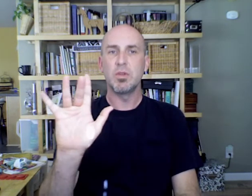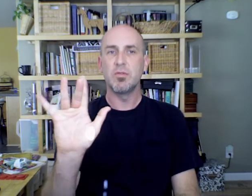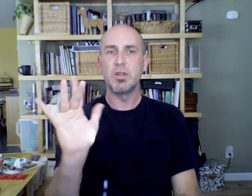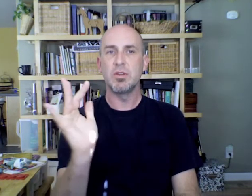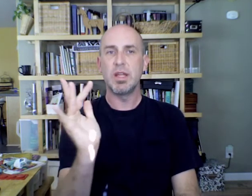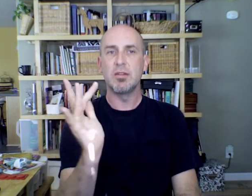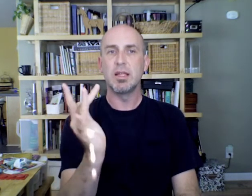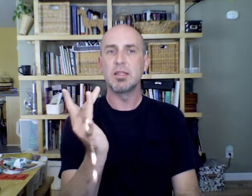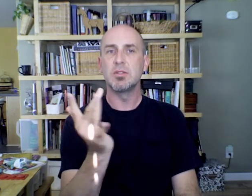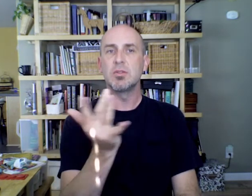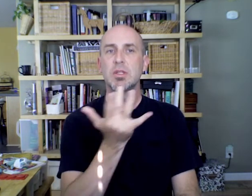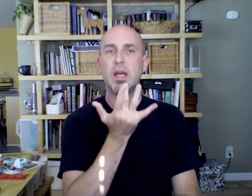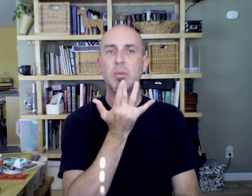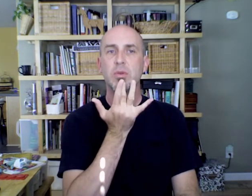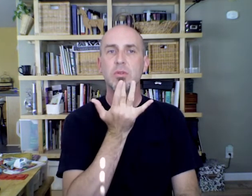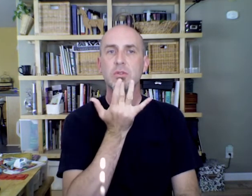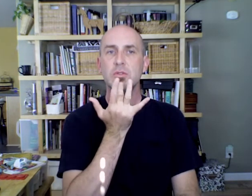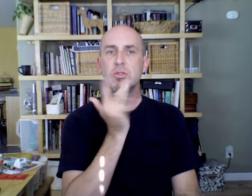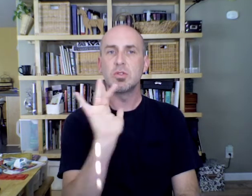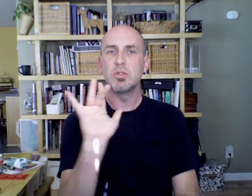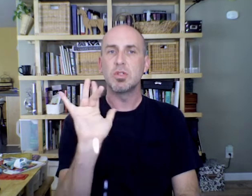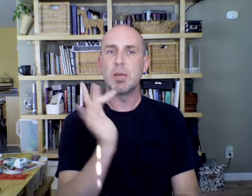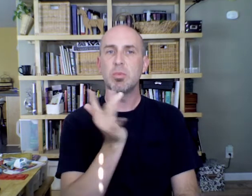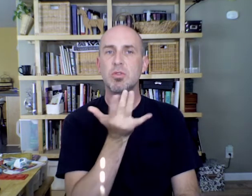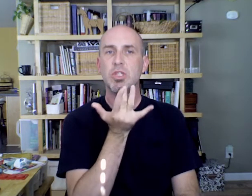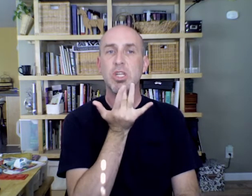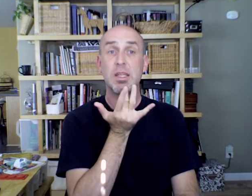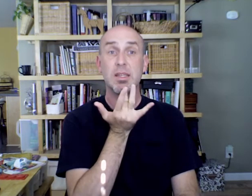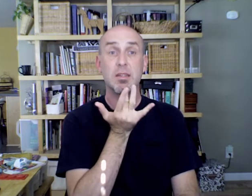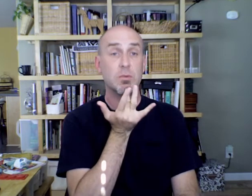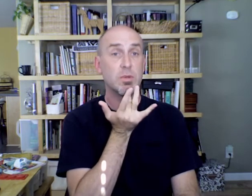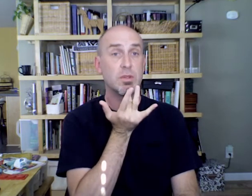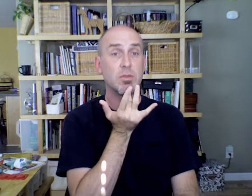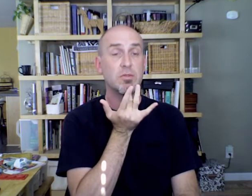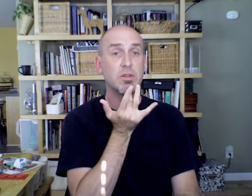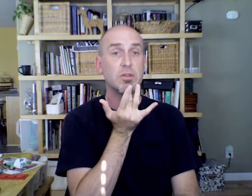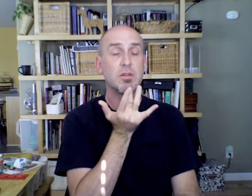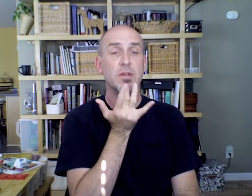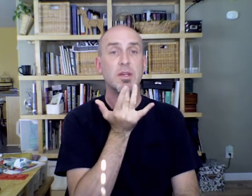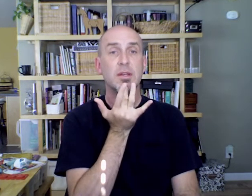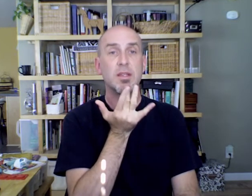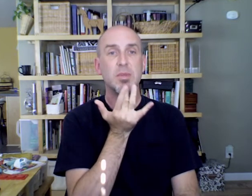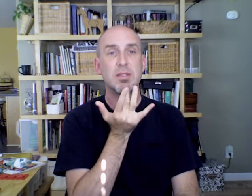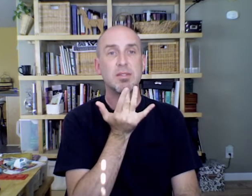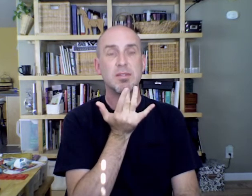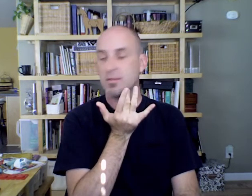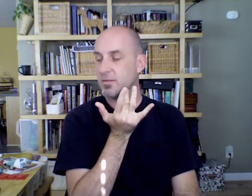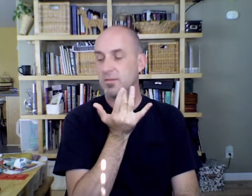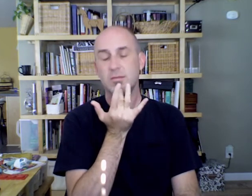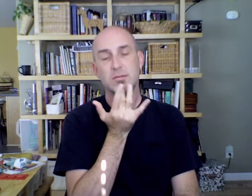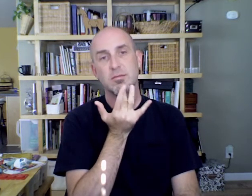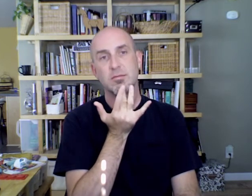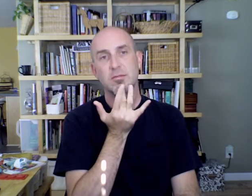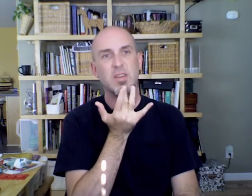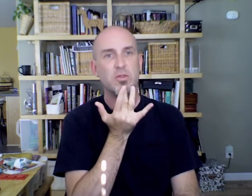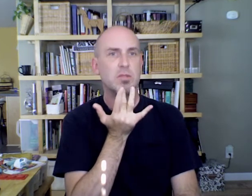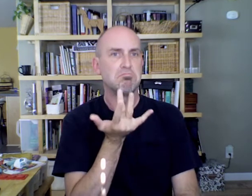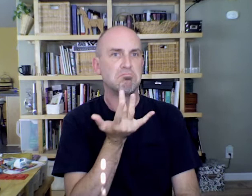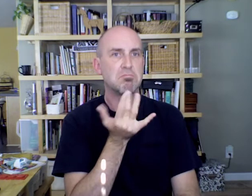finger down like this. You can tap your chin, the middle finger. That means favorite. Okay,